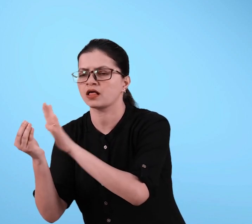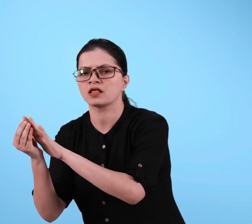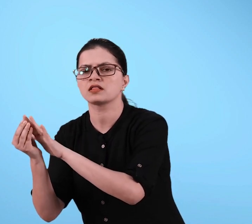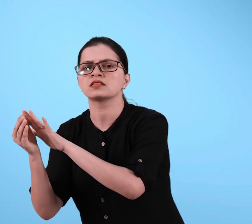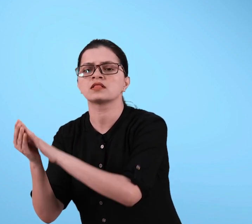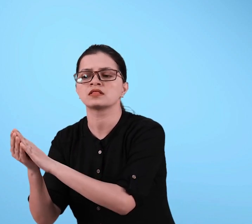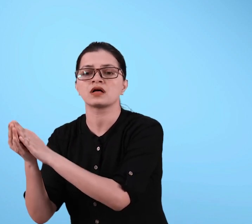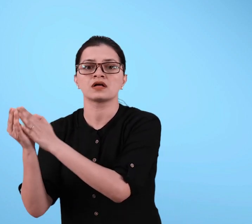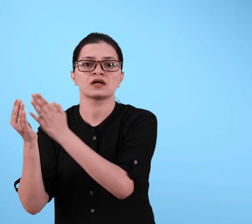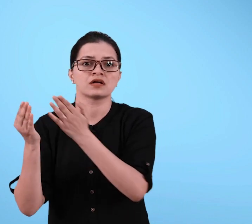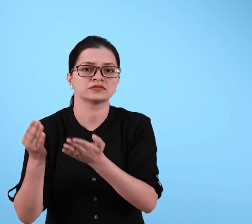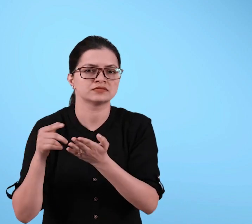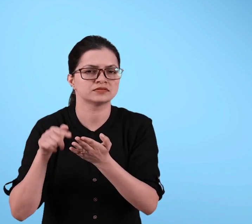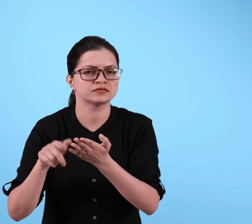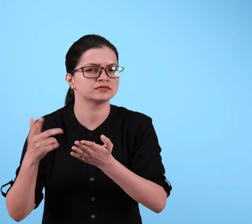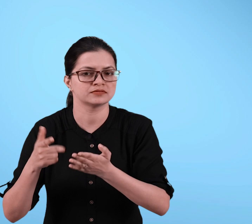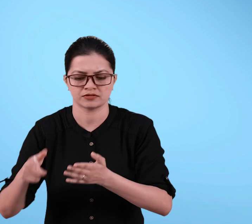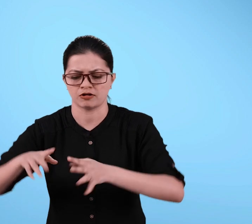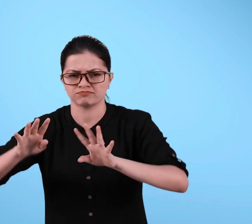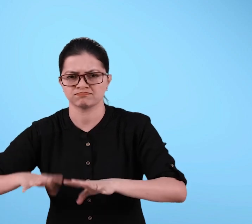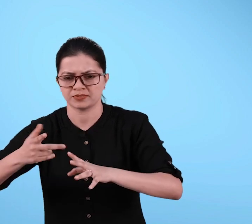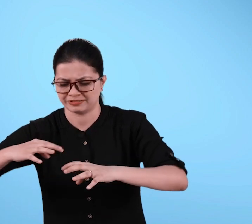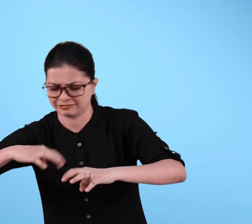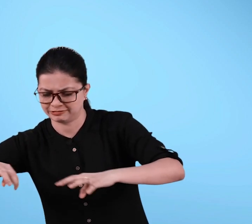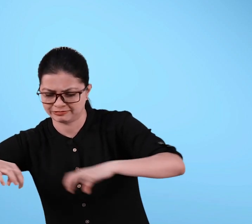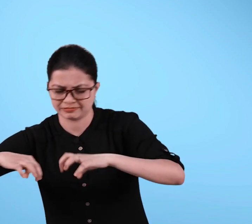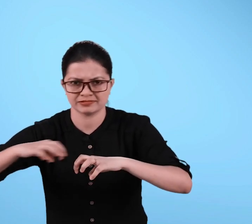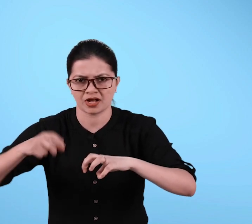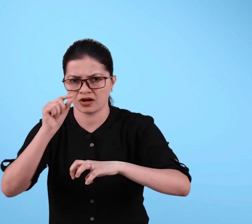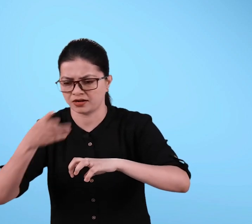the process of becomes ginning fiber, becomes fiber,